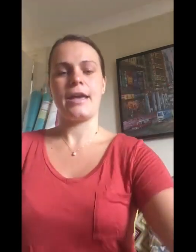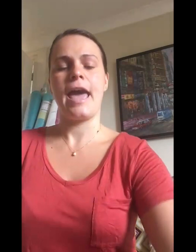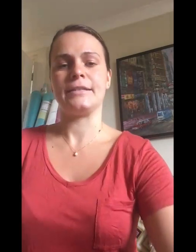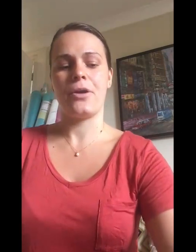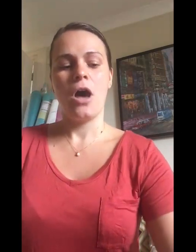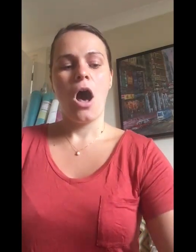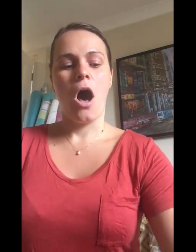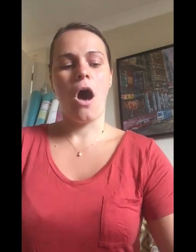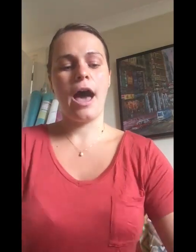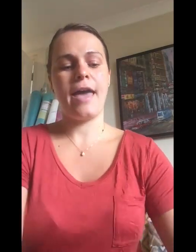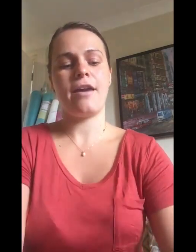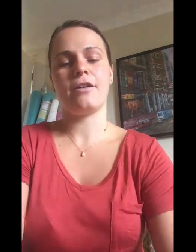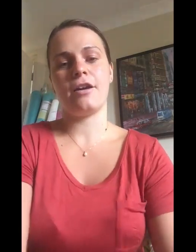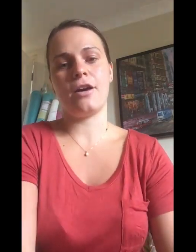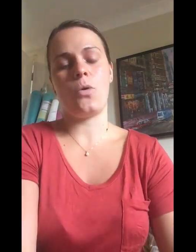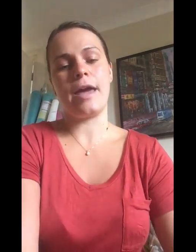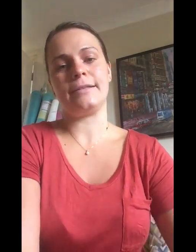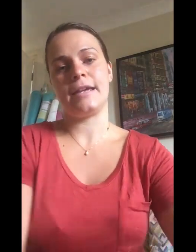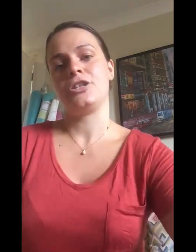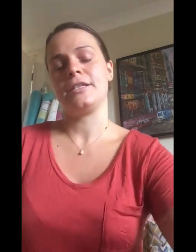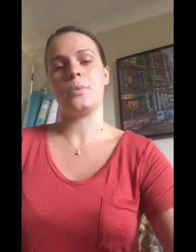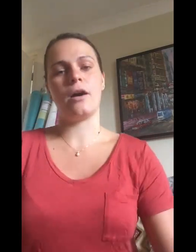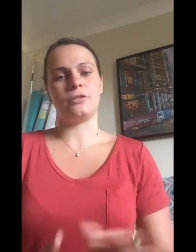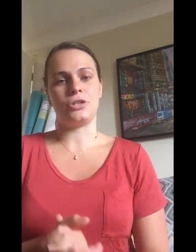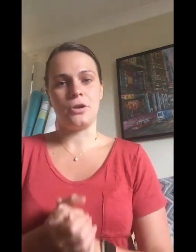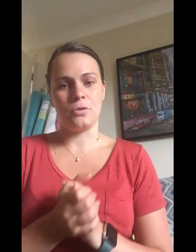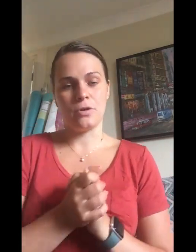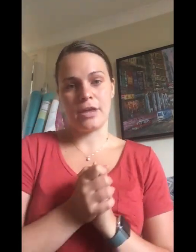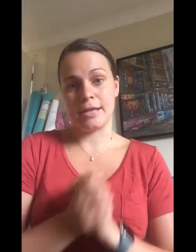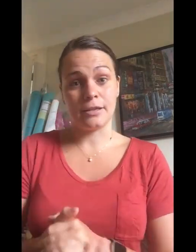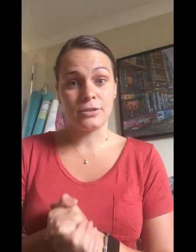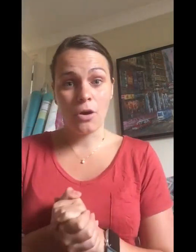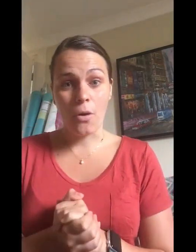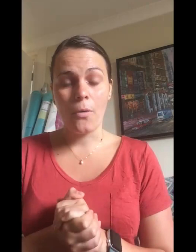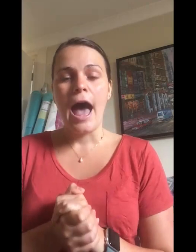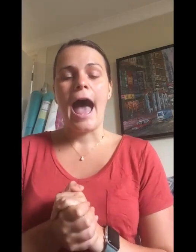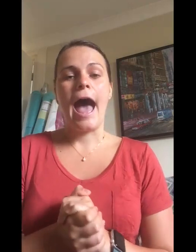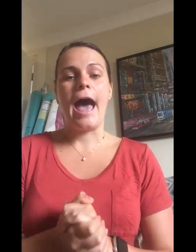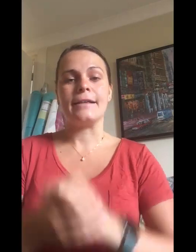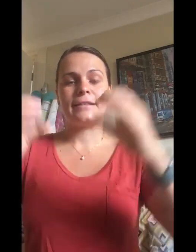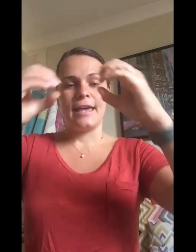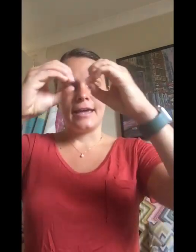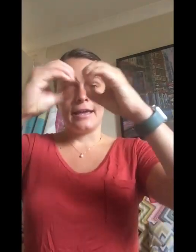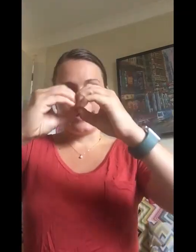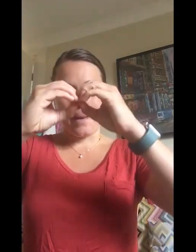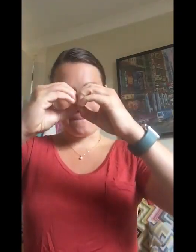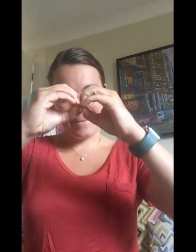Okay, so I always teach this one to the kids at school as